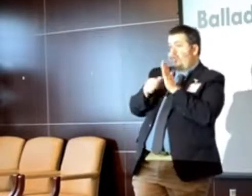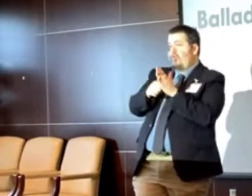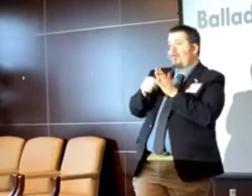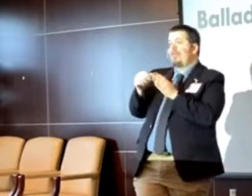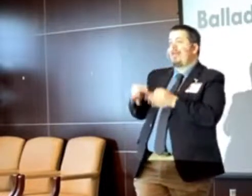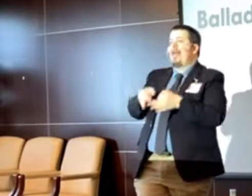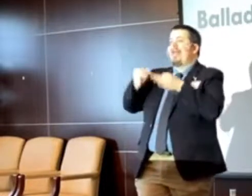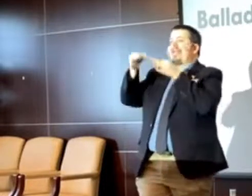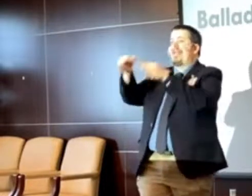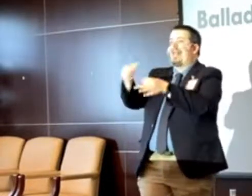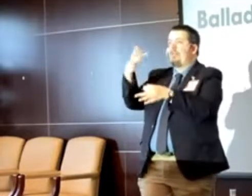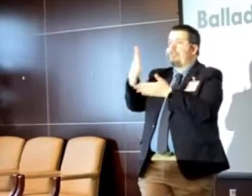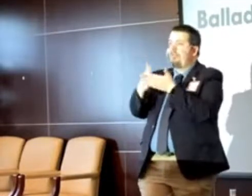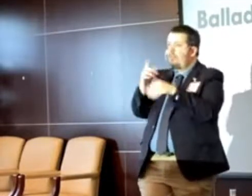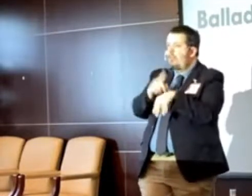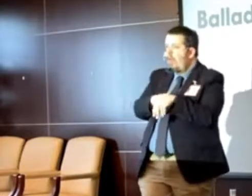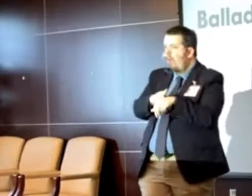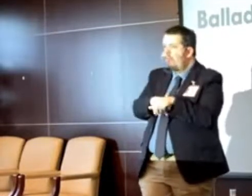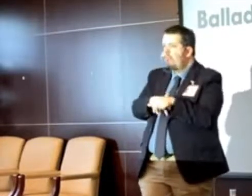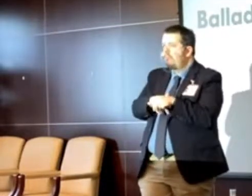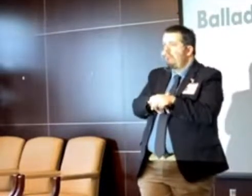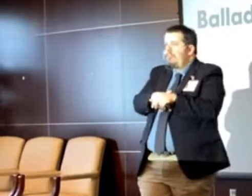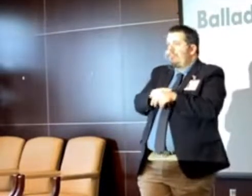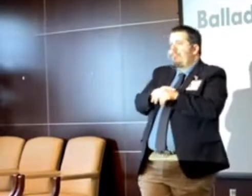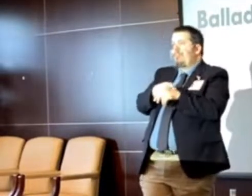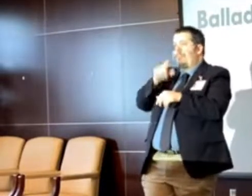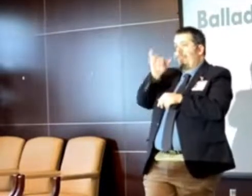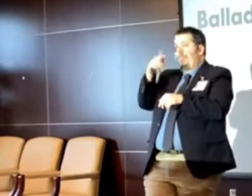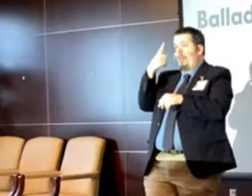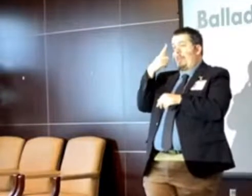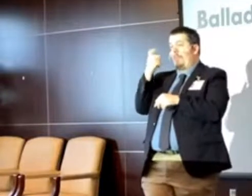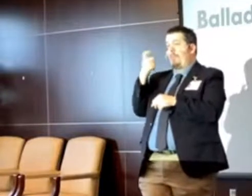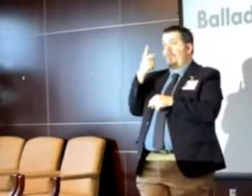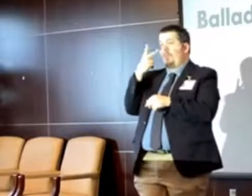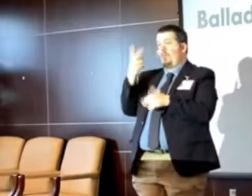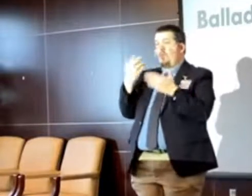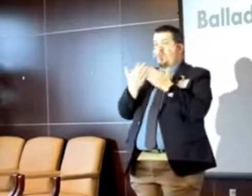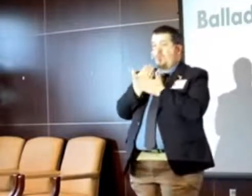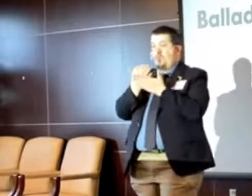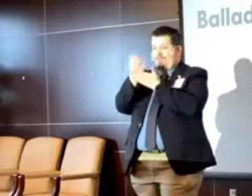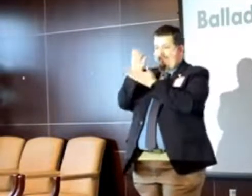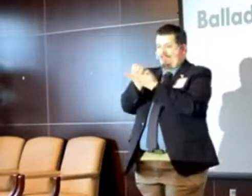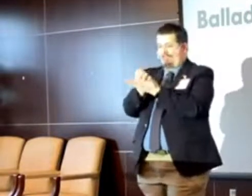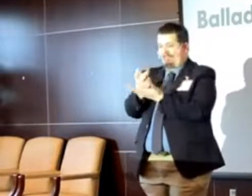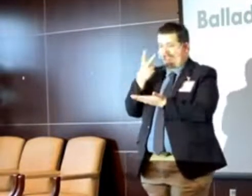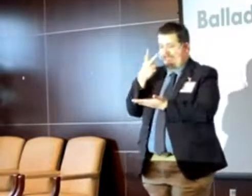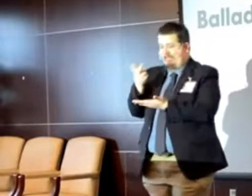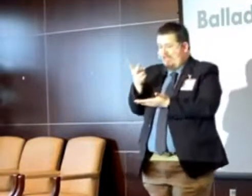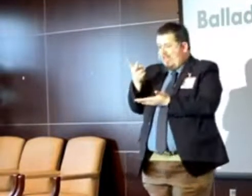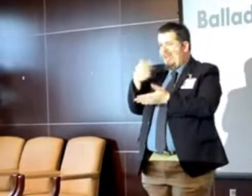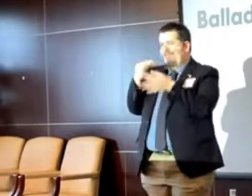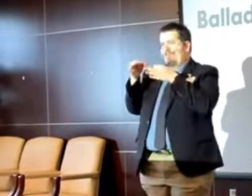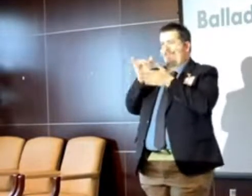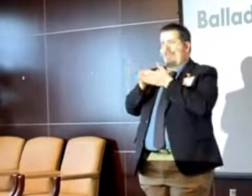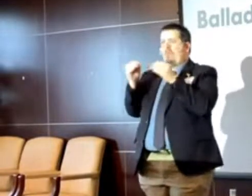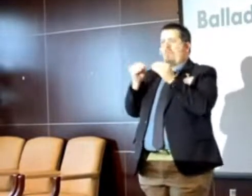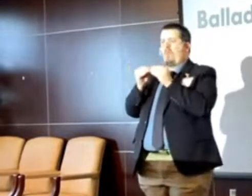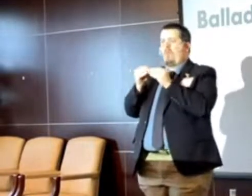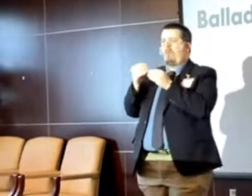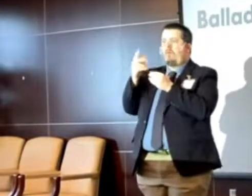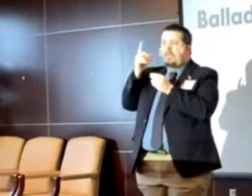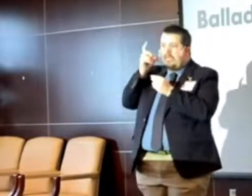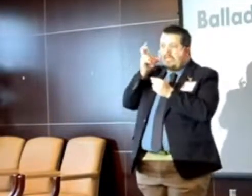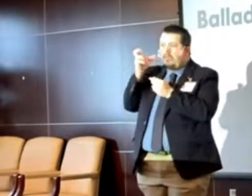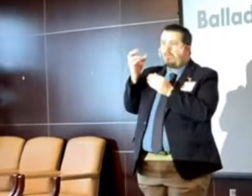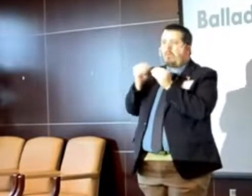delayed for a period of time. That's purely driven by what is emerging clinical evidence. We'll be able to talk more about that as more data